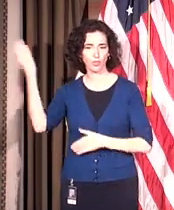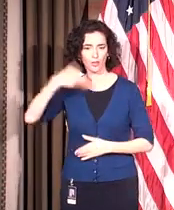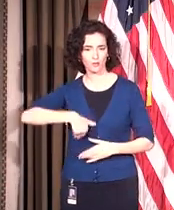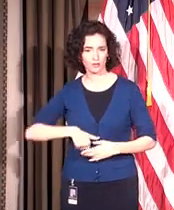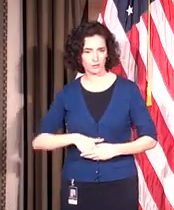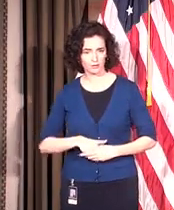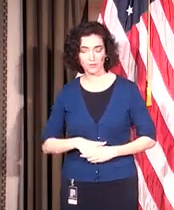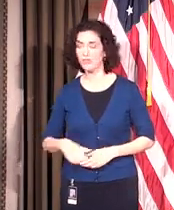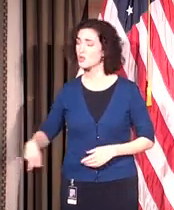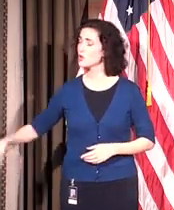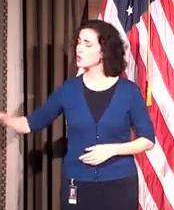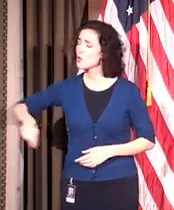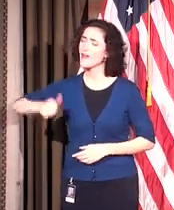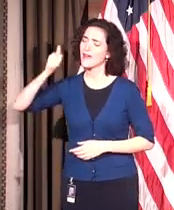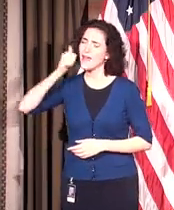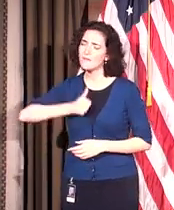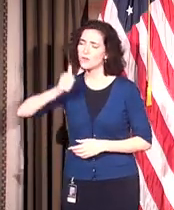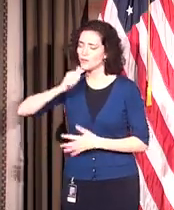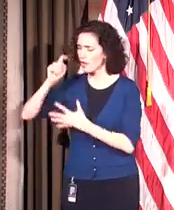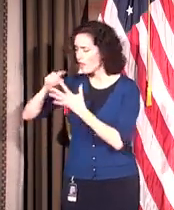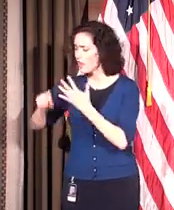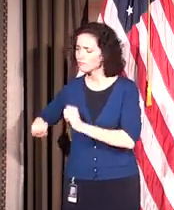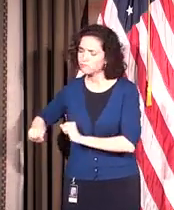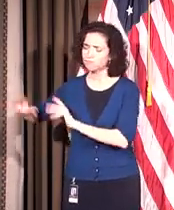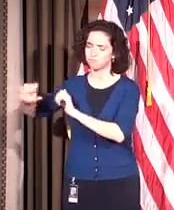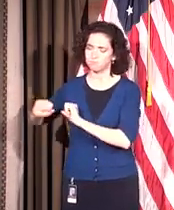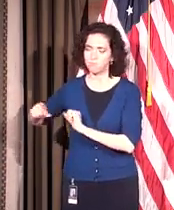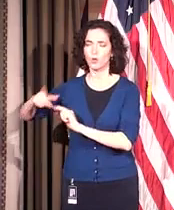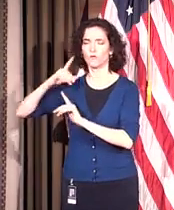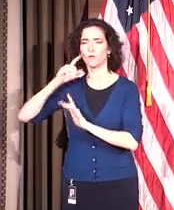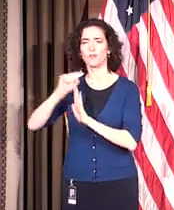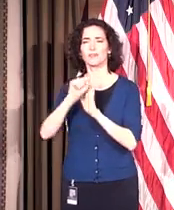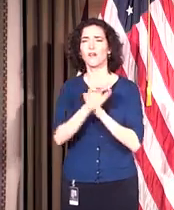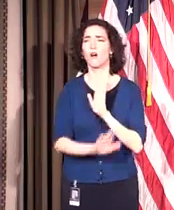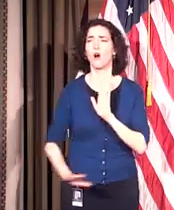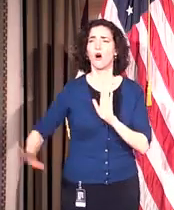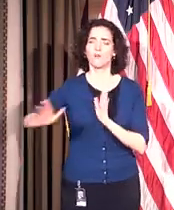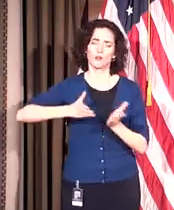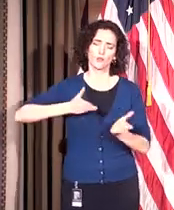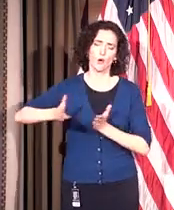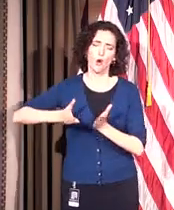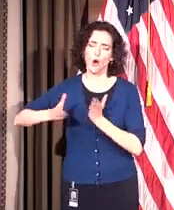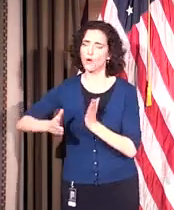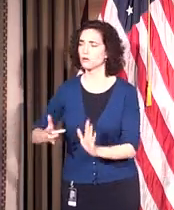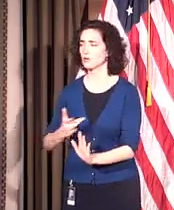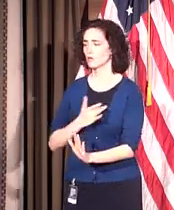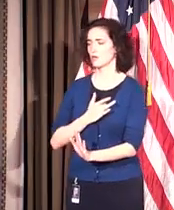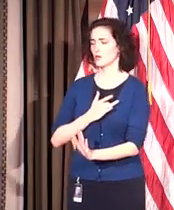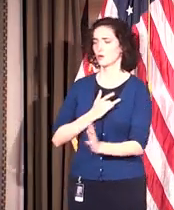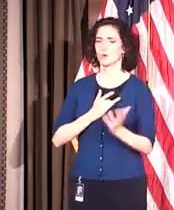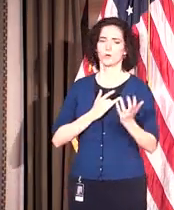make every day serves our great state and is humbling.